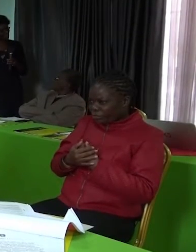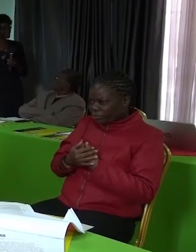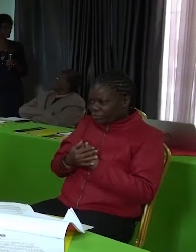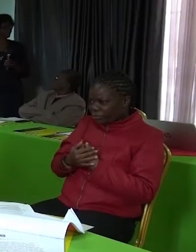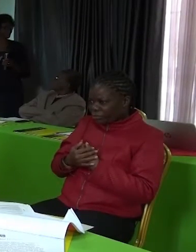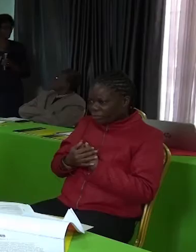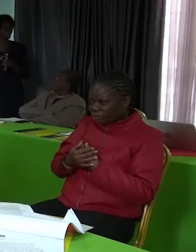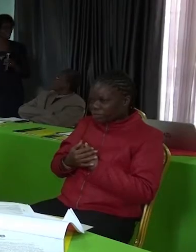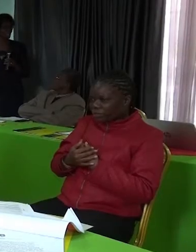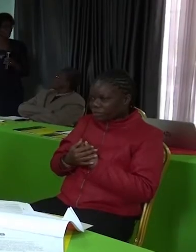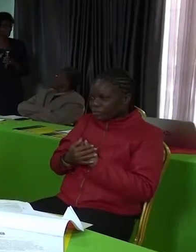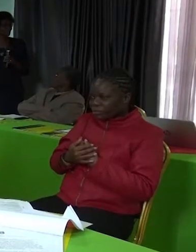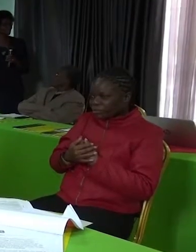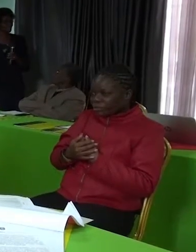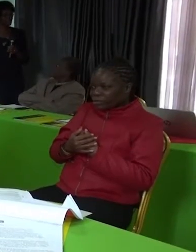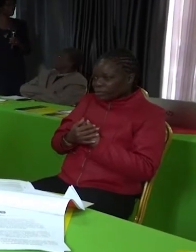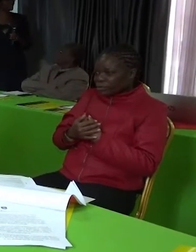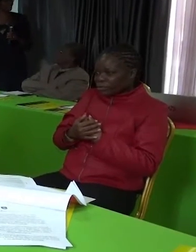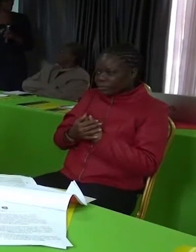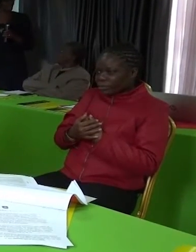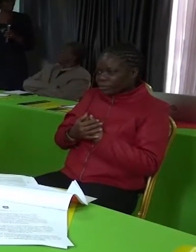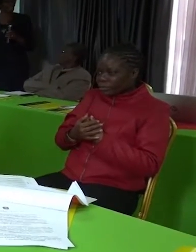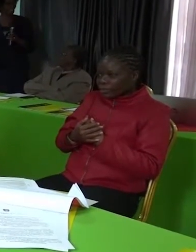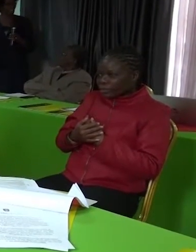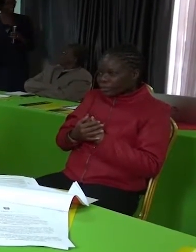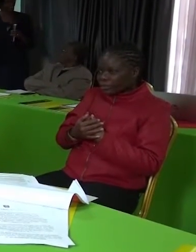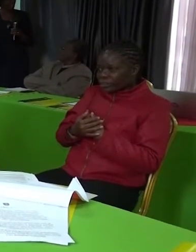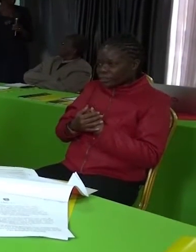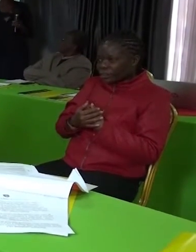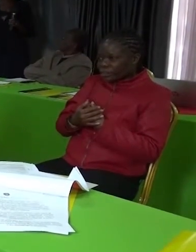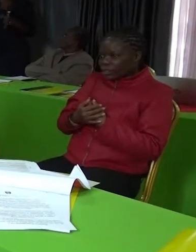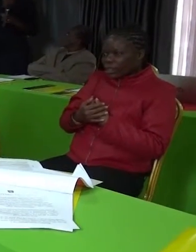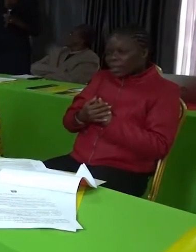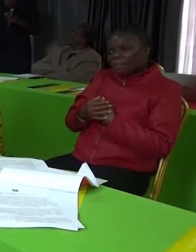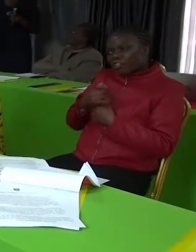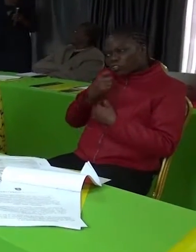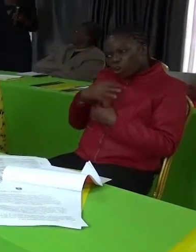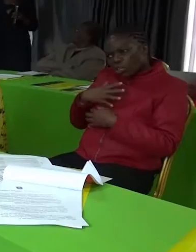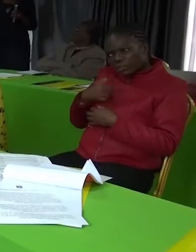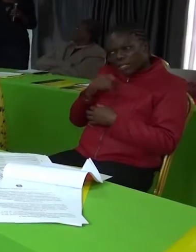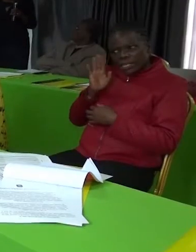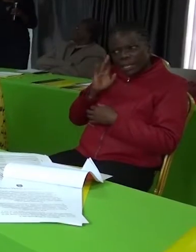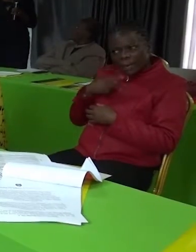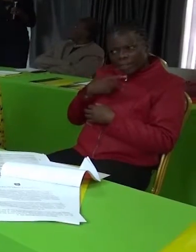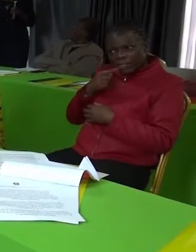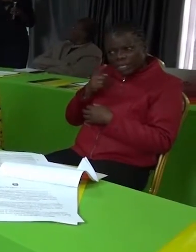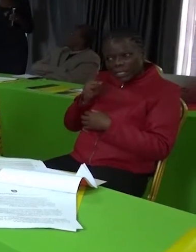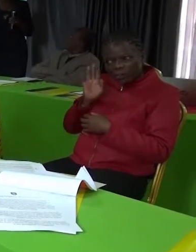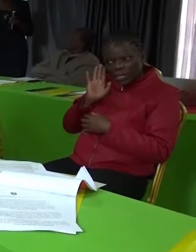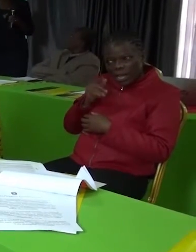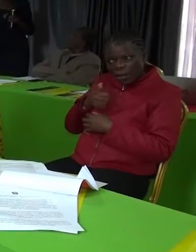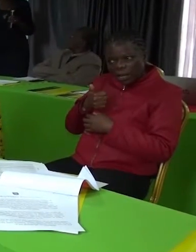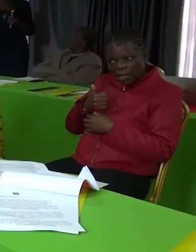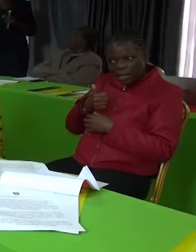project. As Frida said, they may share in this forum or the next forum. The baseline has already been